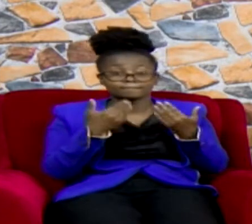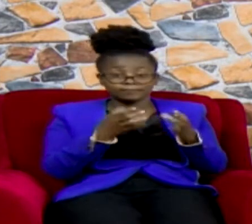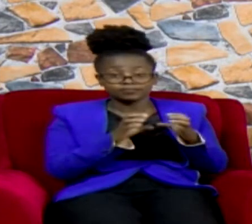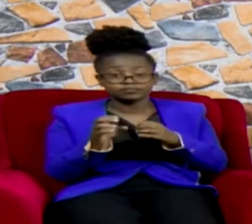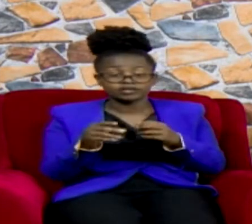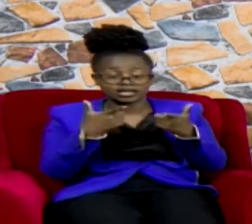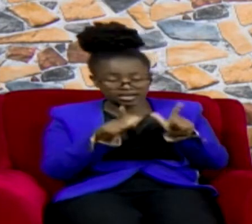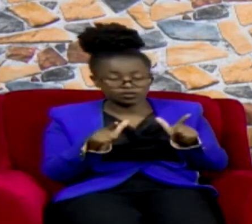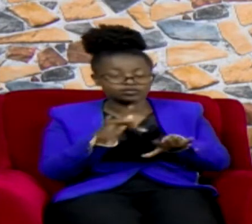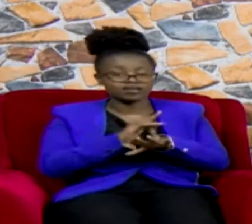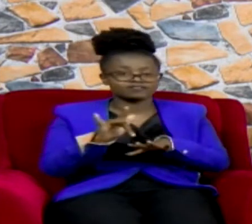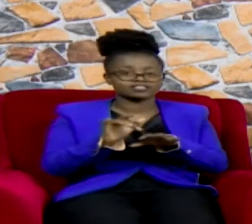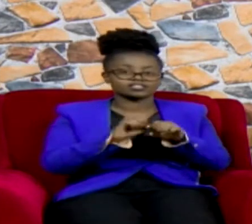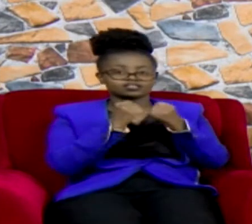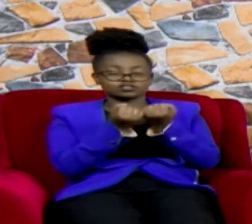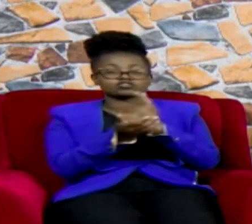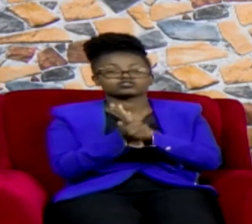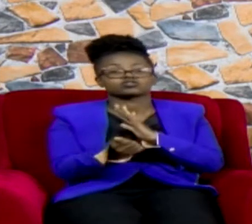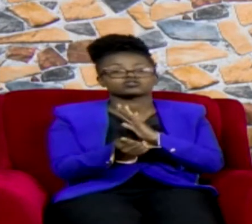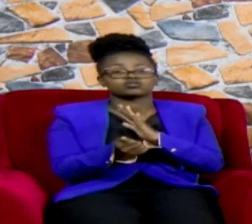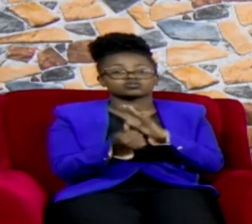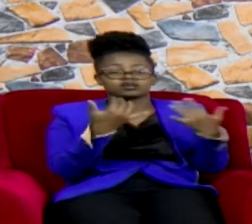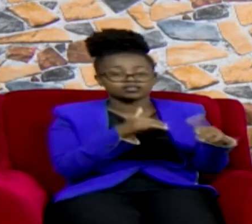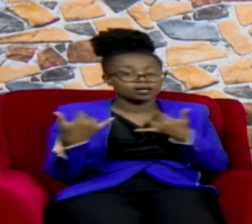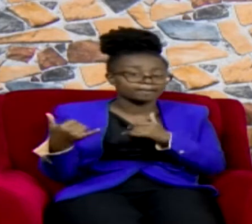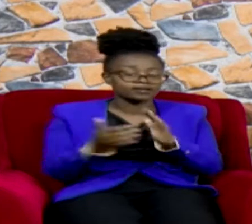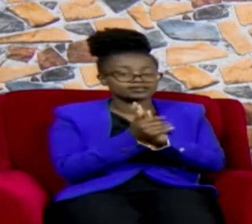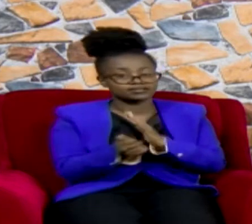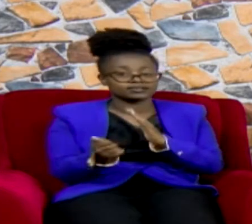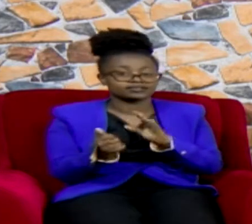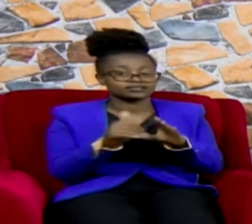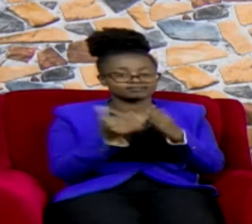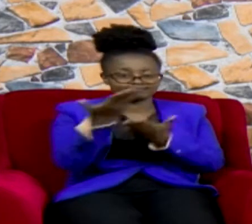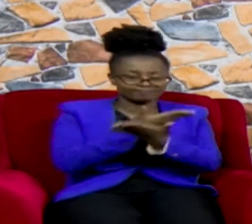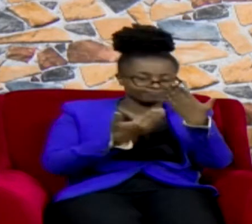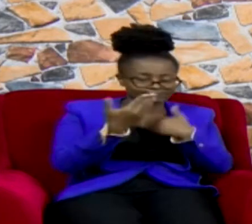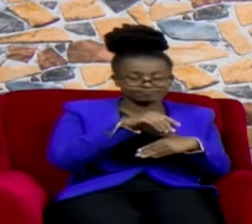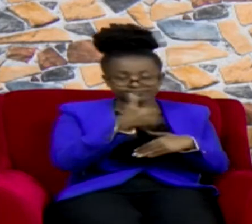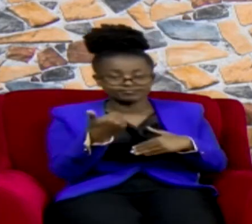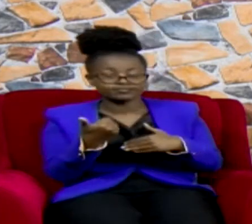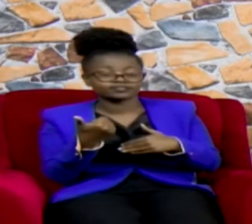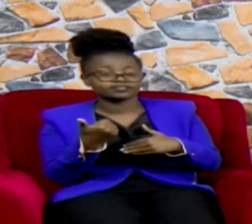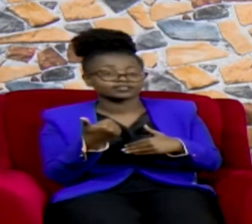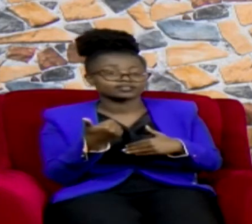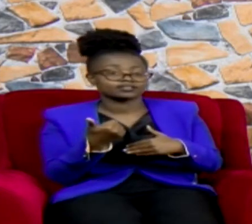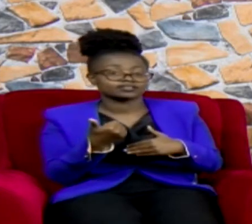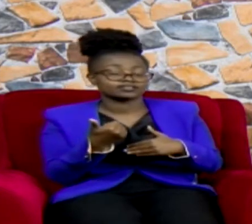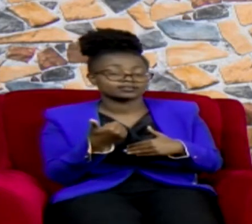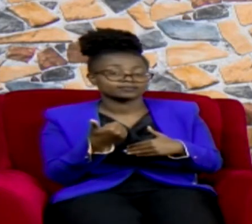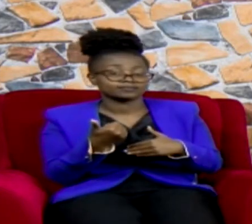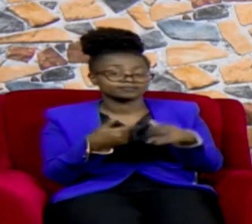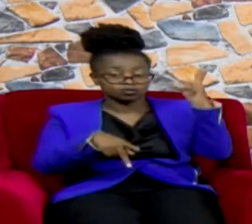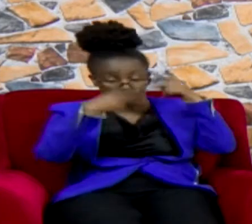does language affect the social skill and the playing skills, like interaction with, how professionally, like